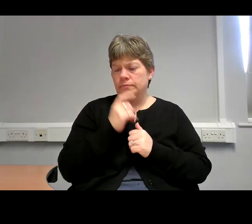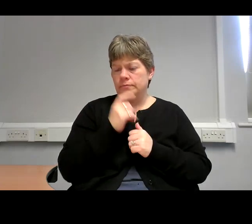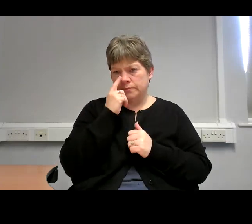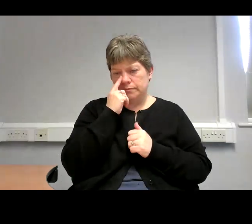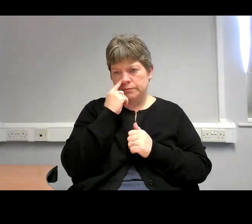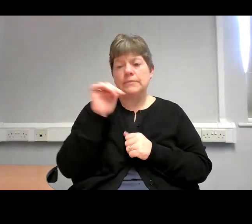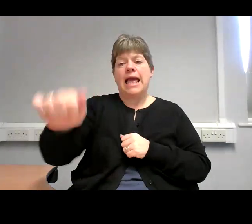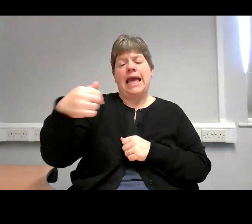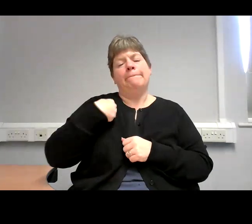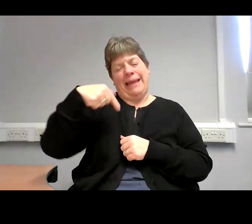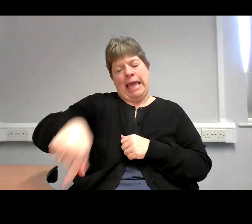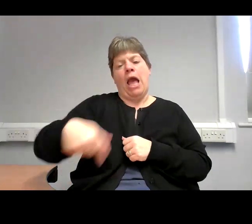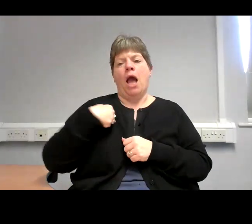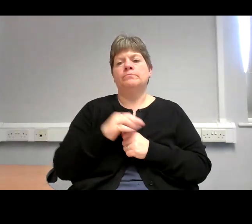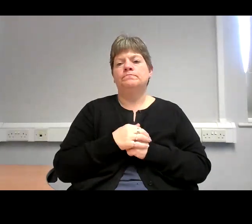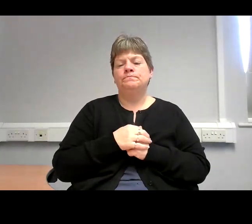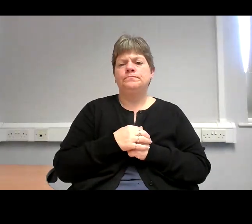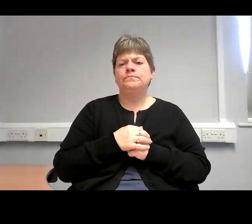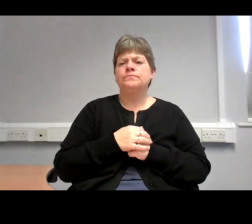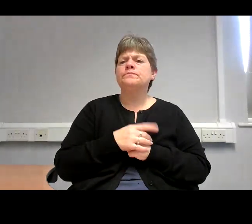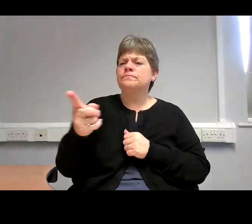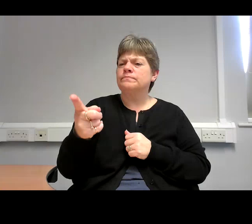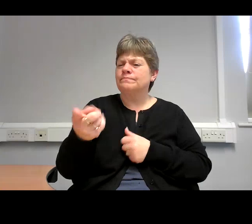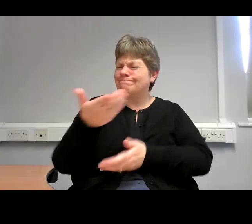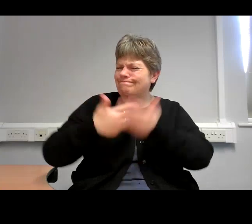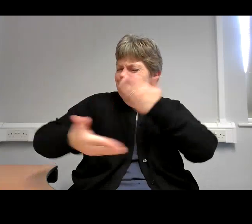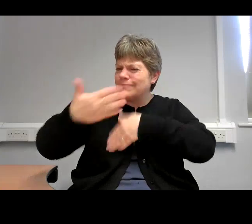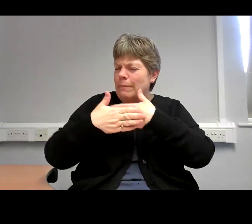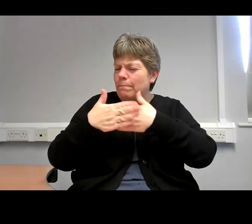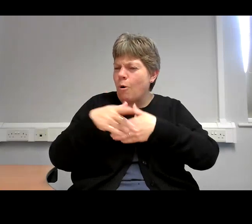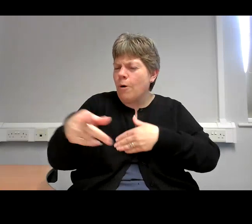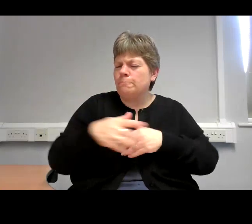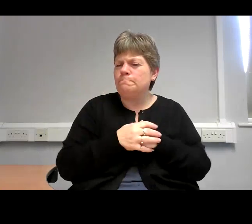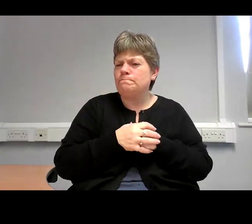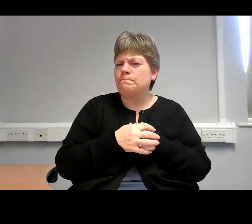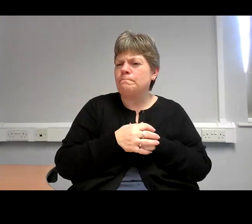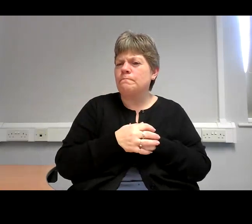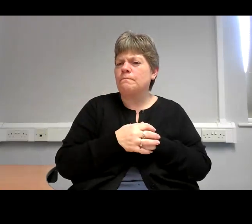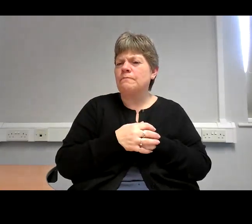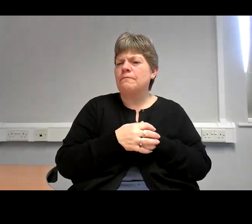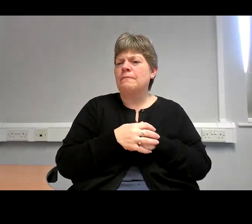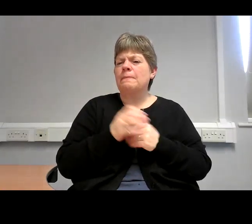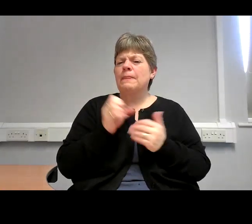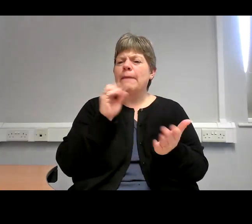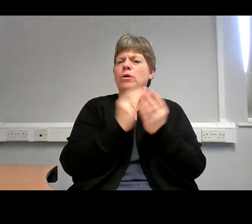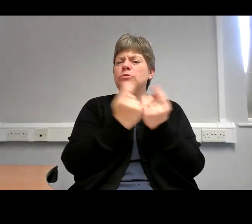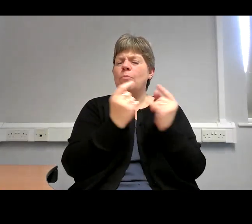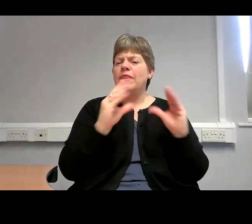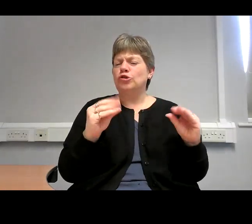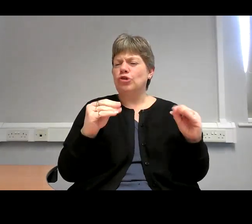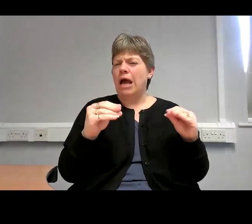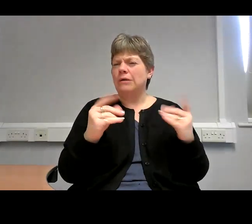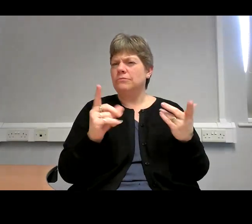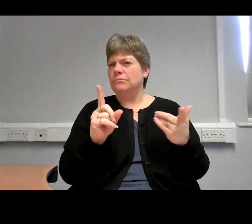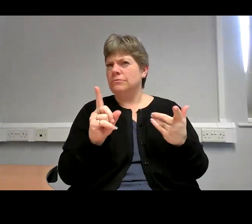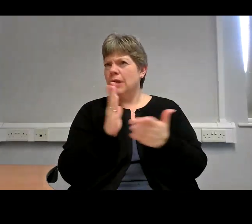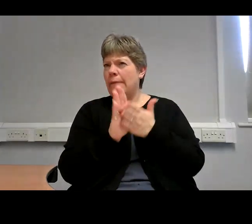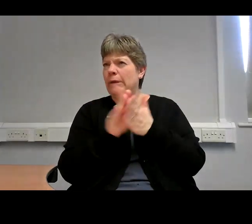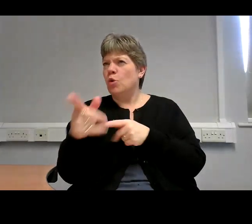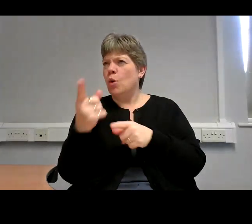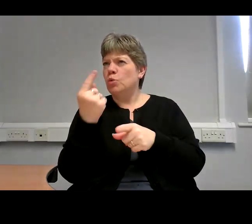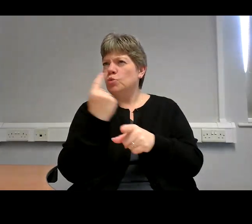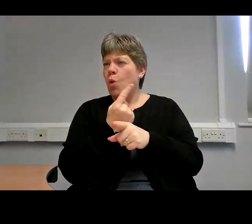Yes, Colin? I am, yes. Yeah, can you elaborate for Paula, please? I did put something in the chat just to establish, are you talking